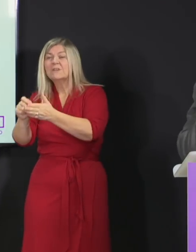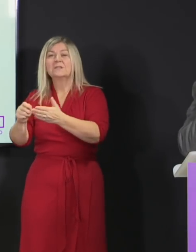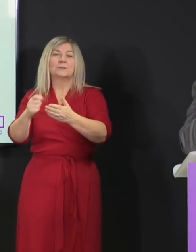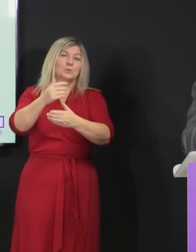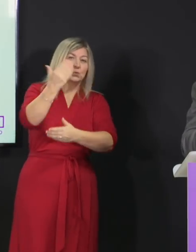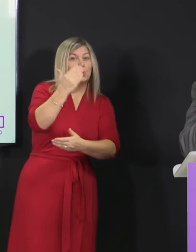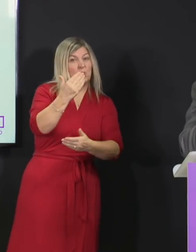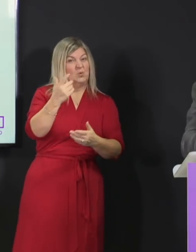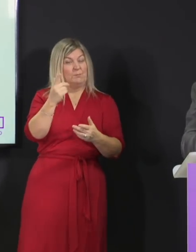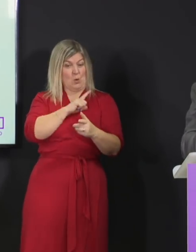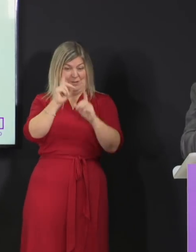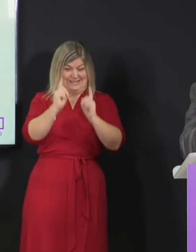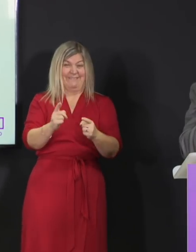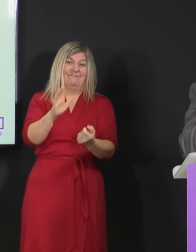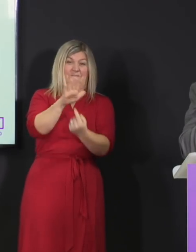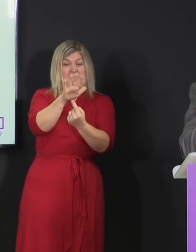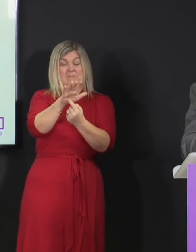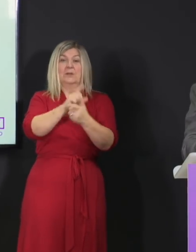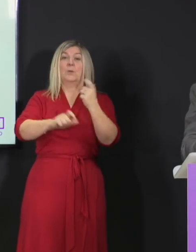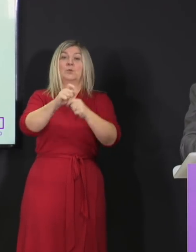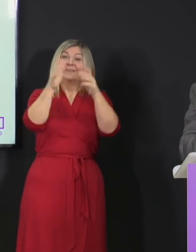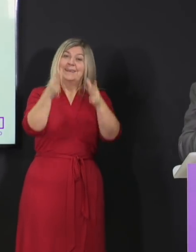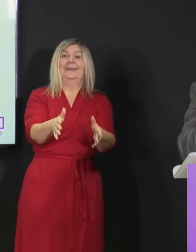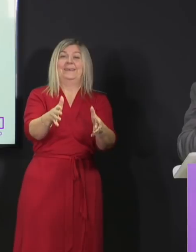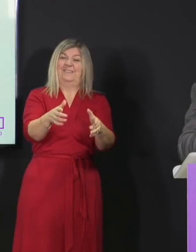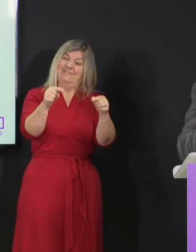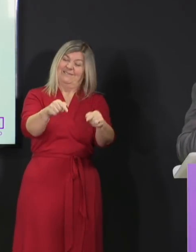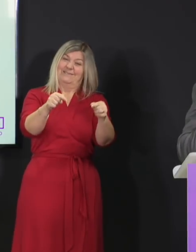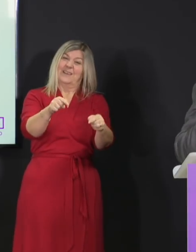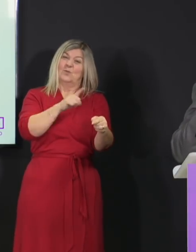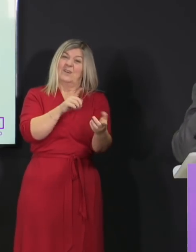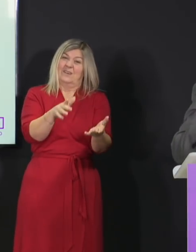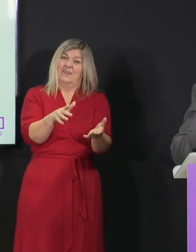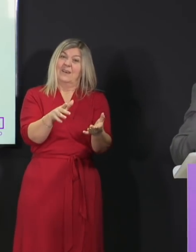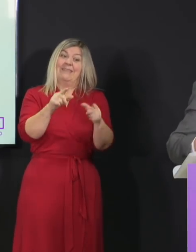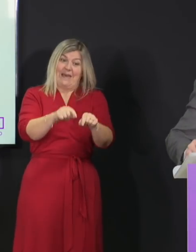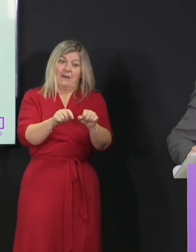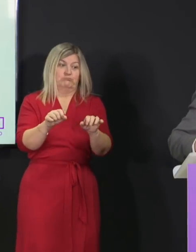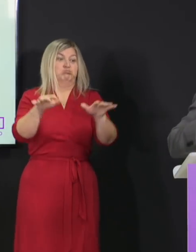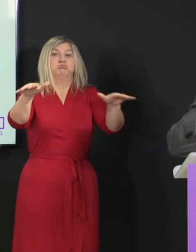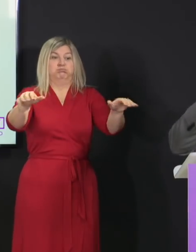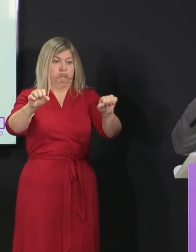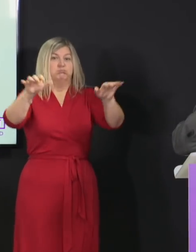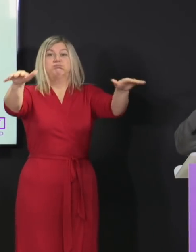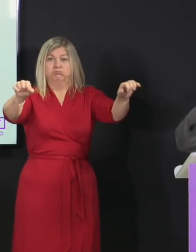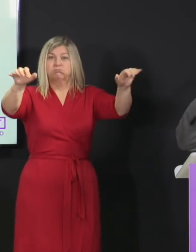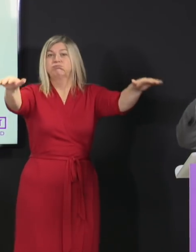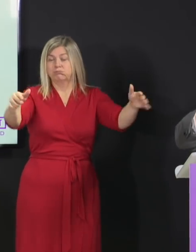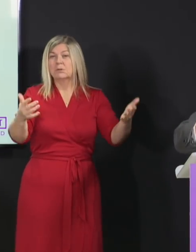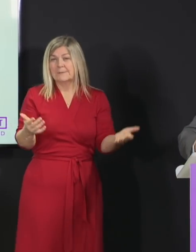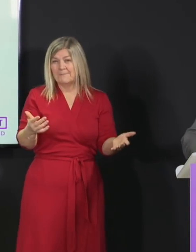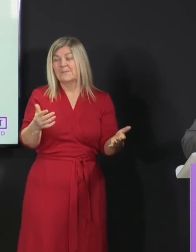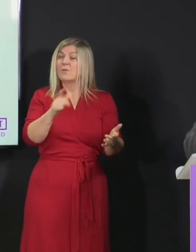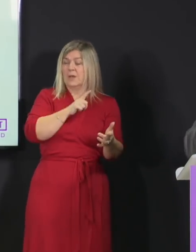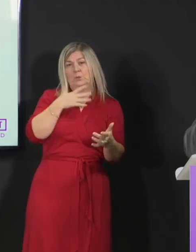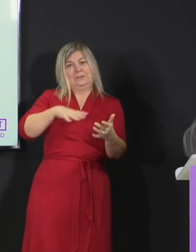wherever. That's why it's really important that we're taking notice of these, and that's why it's important that we respond to that by making sure that there's adequate